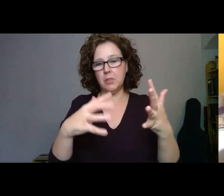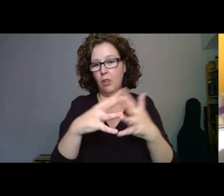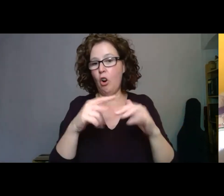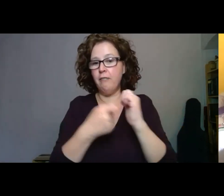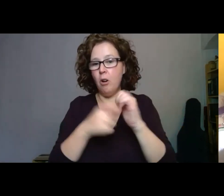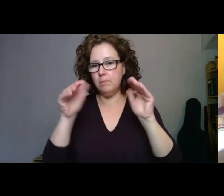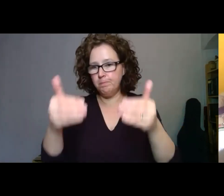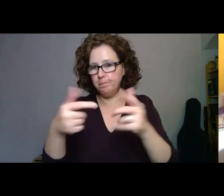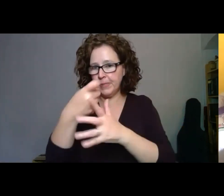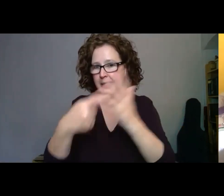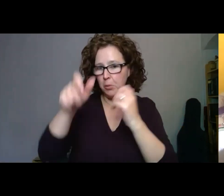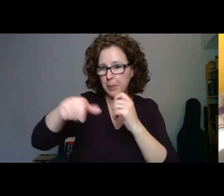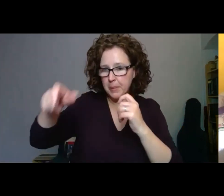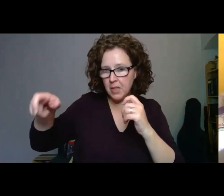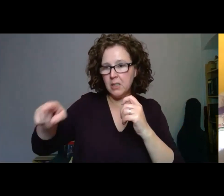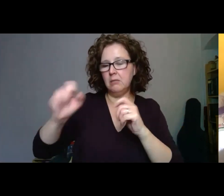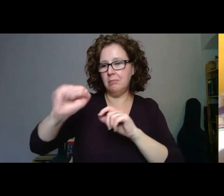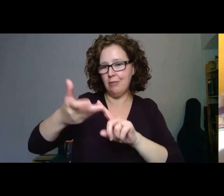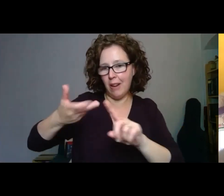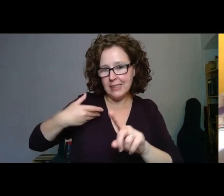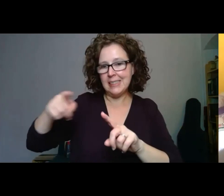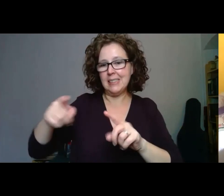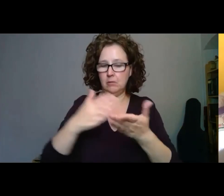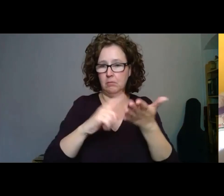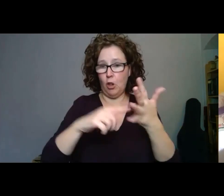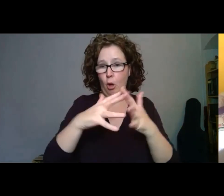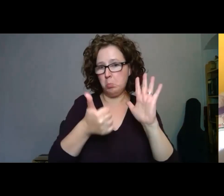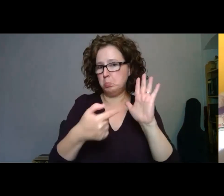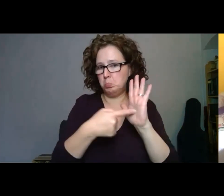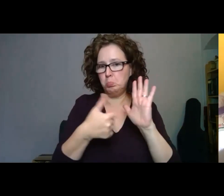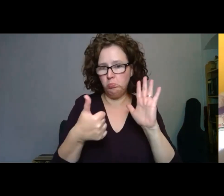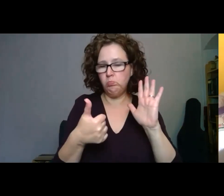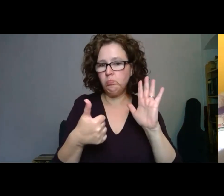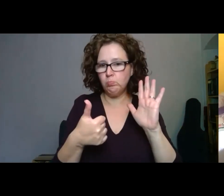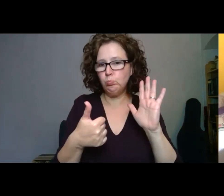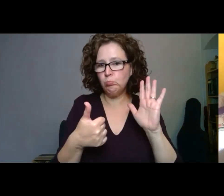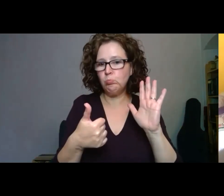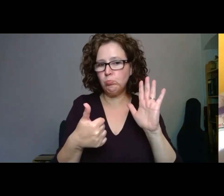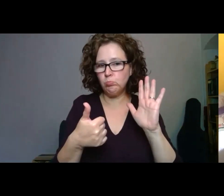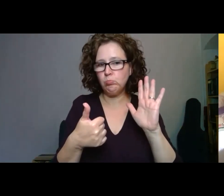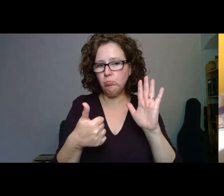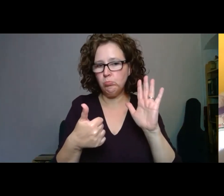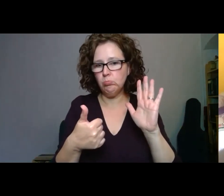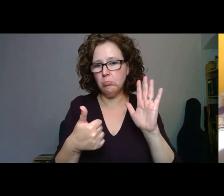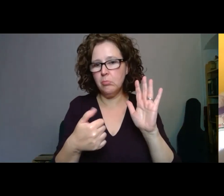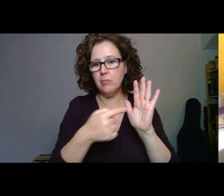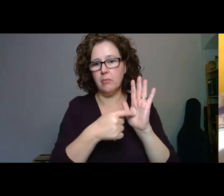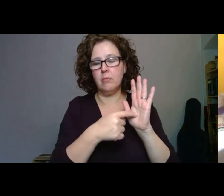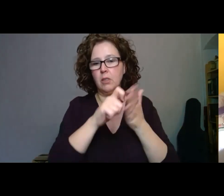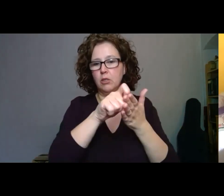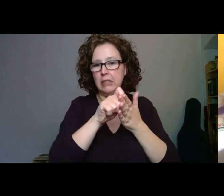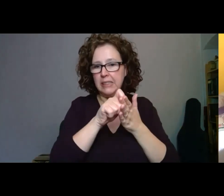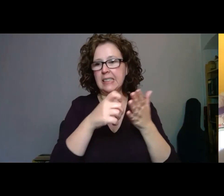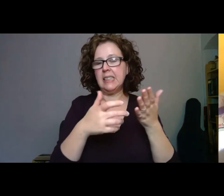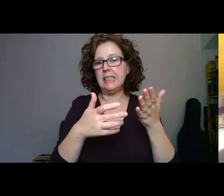disabled people or to disabled people's rights is really good. It's a law that was written and